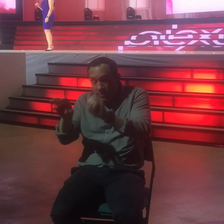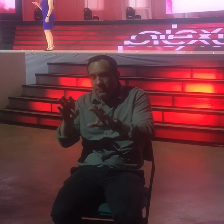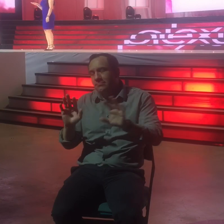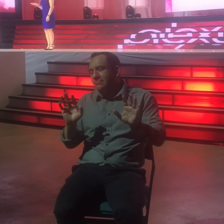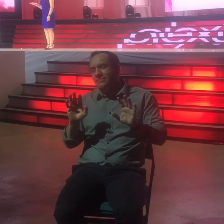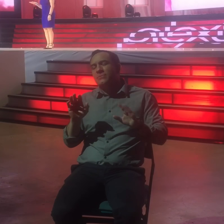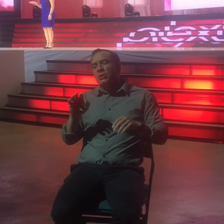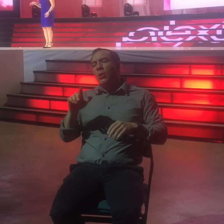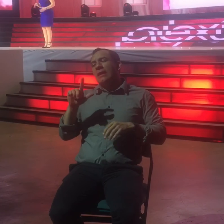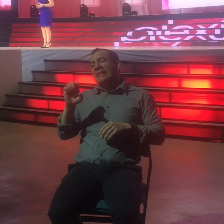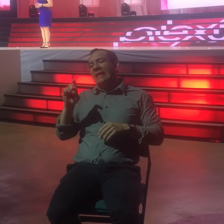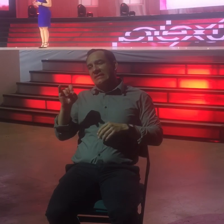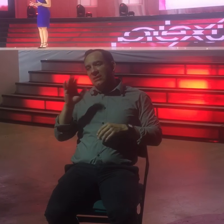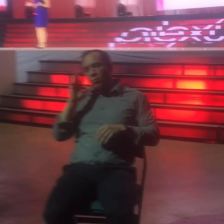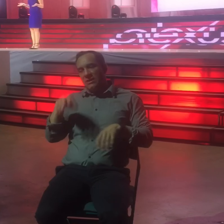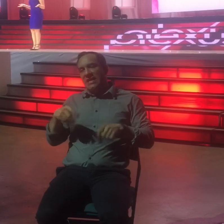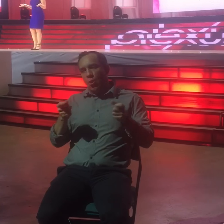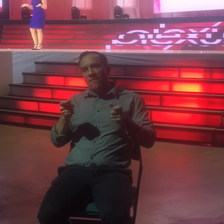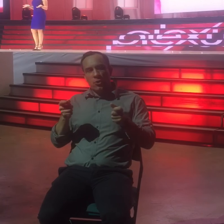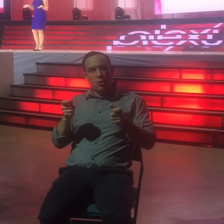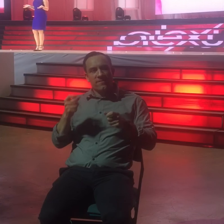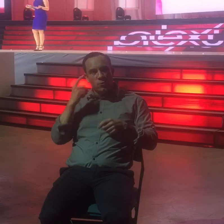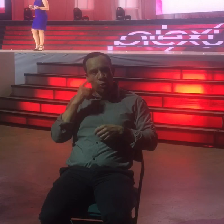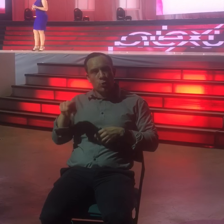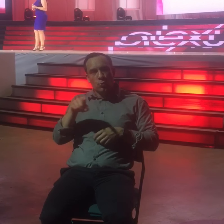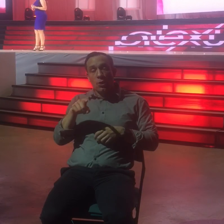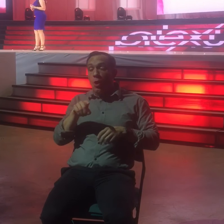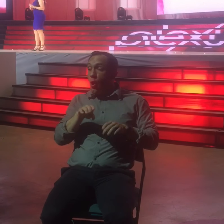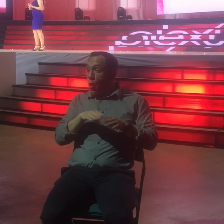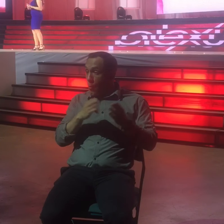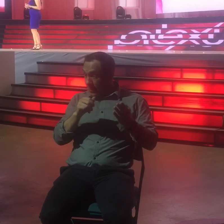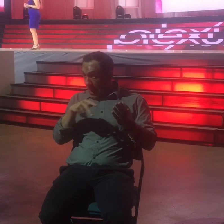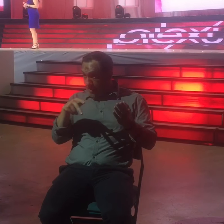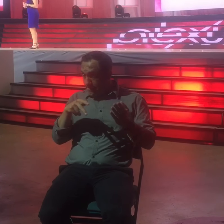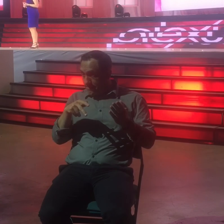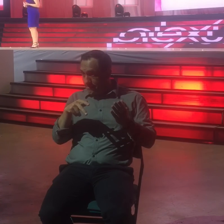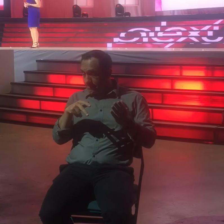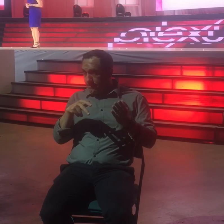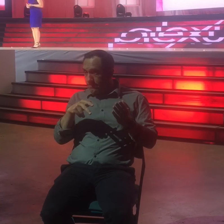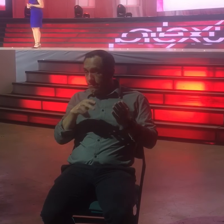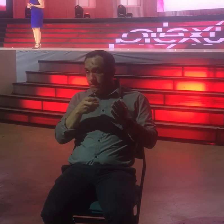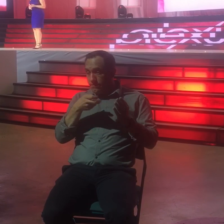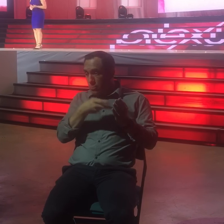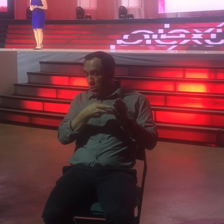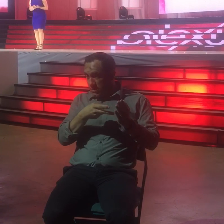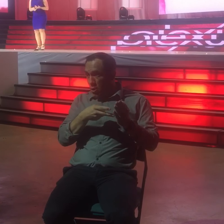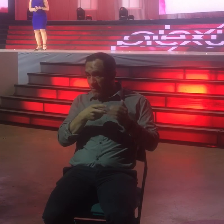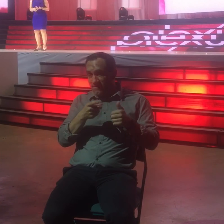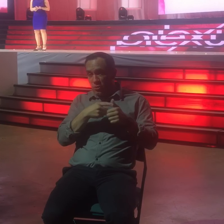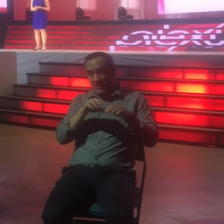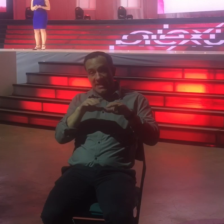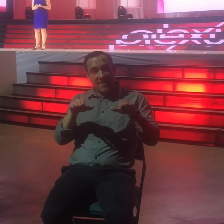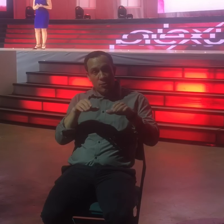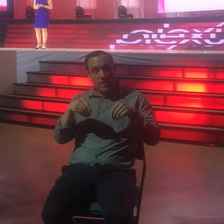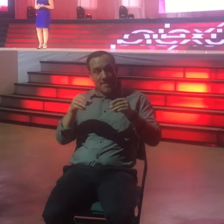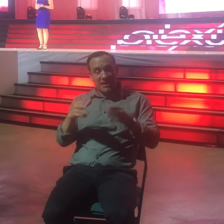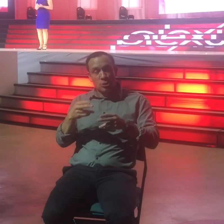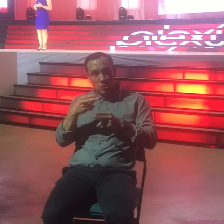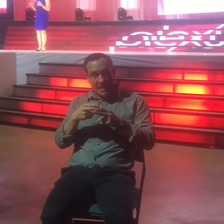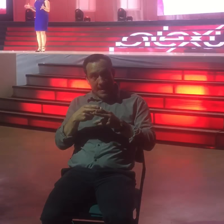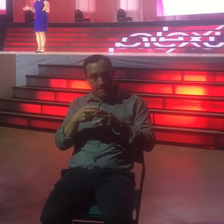LEXI will take over here too. Simply open up LEXI, drop in the first level ambassador's name, email, and number into the